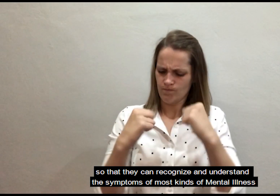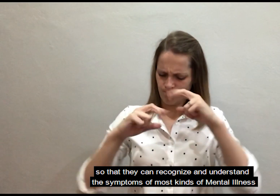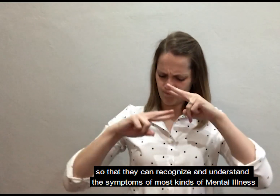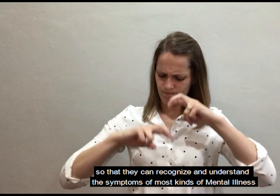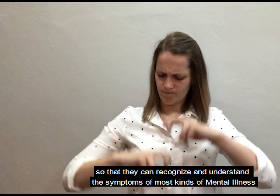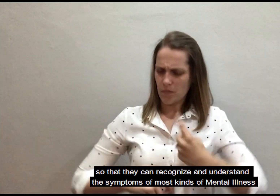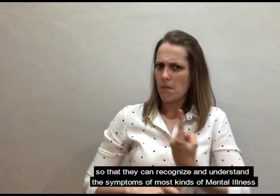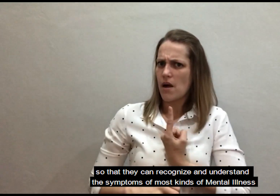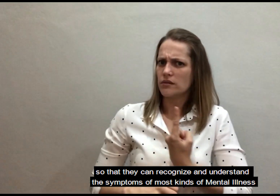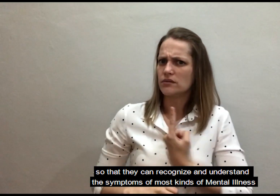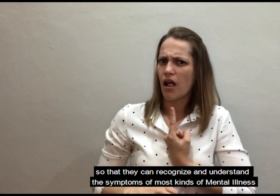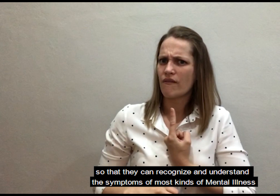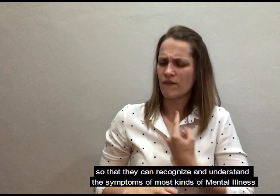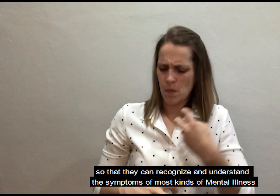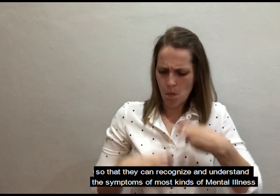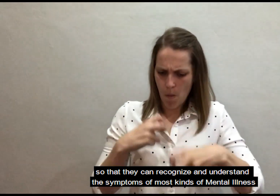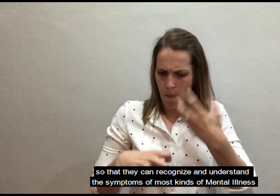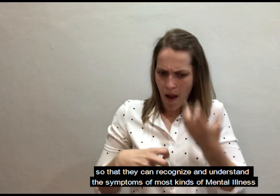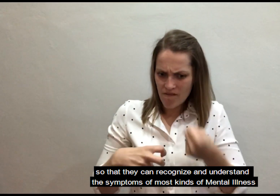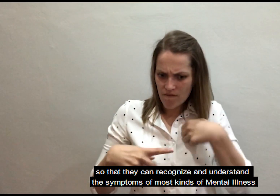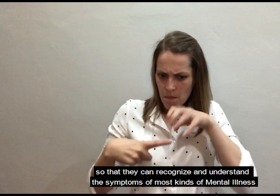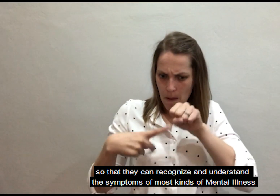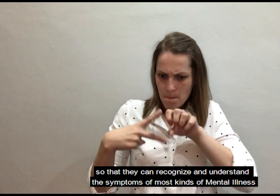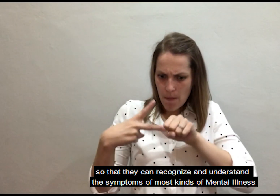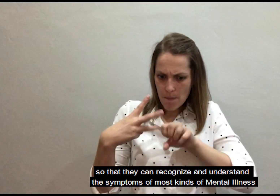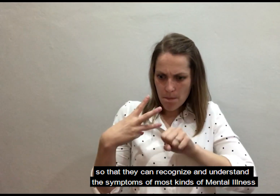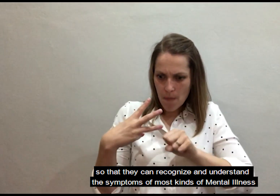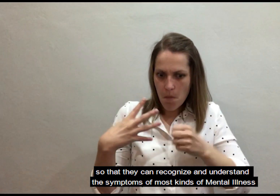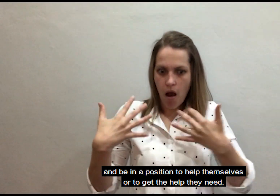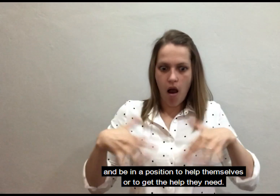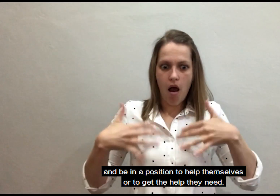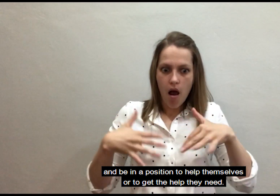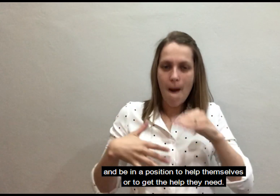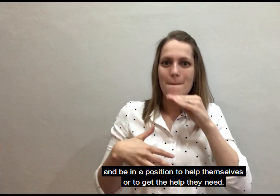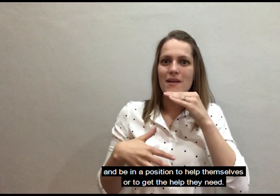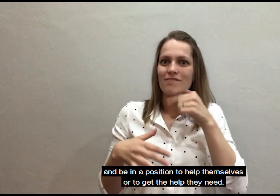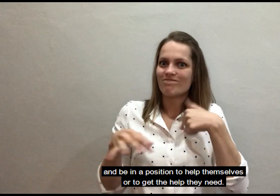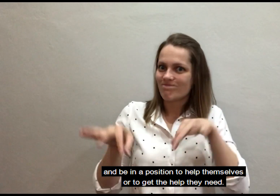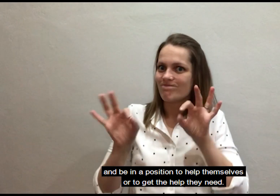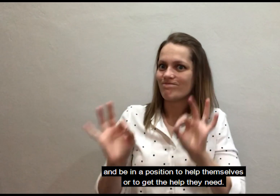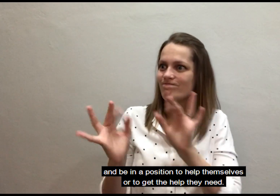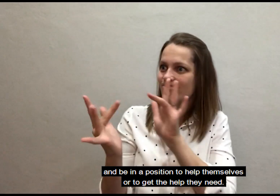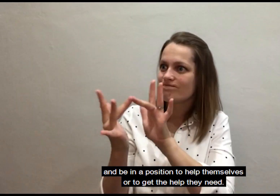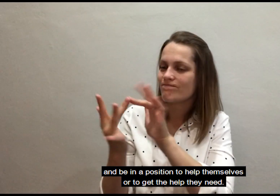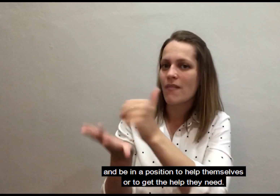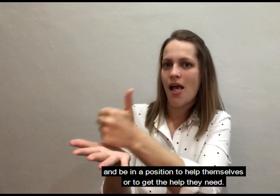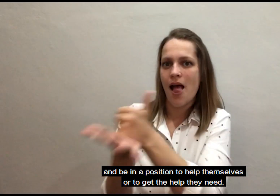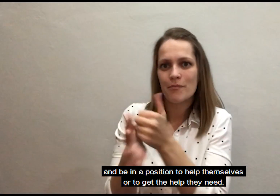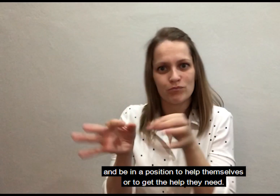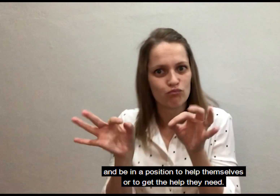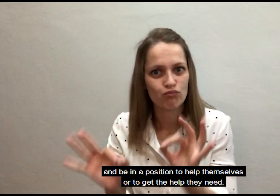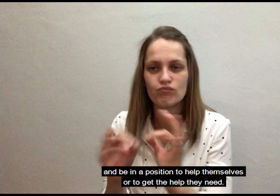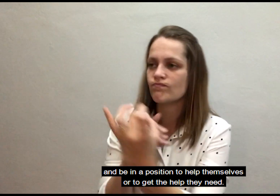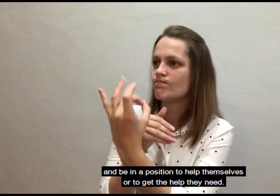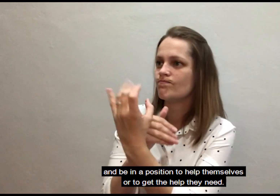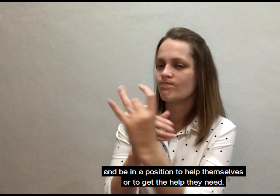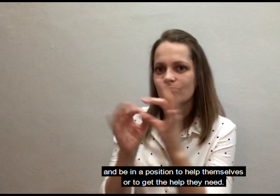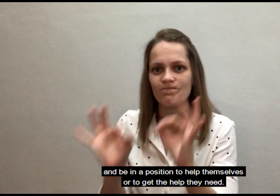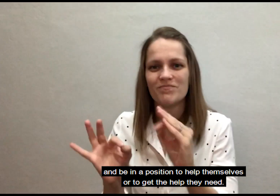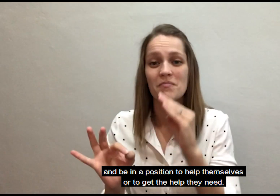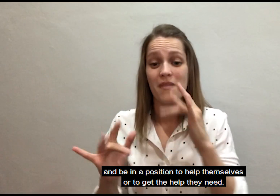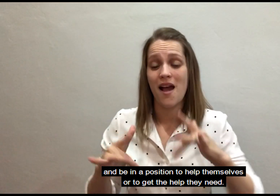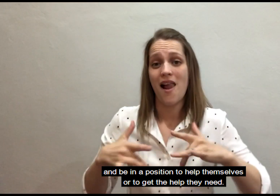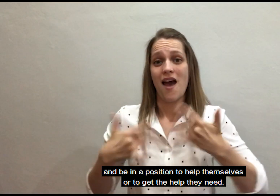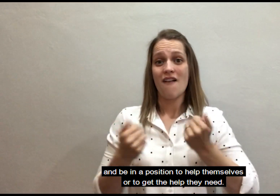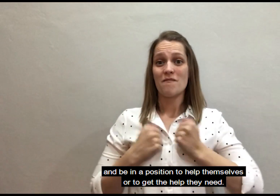of most kinds of mental illness and be in a position to help themselves or to get the help that they